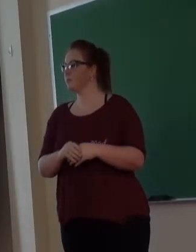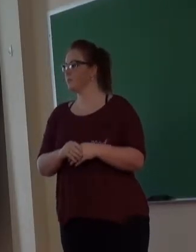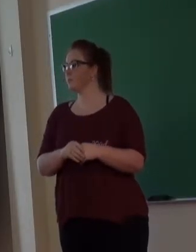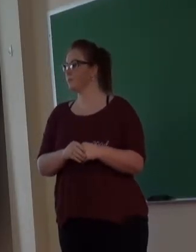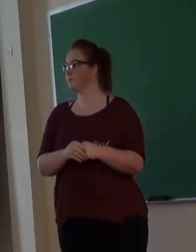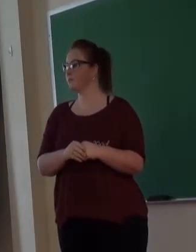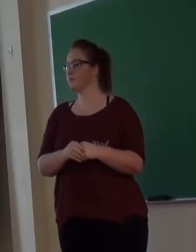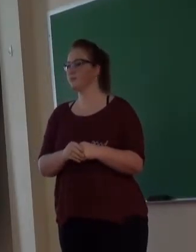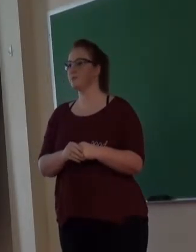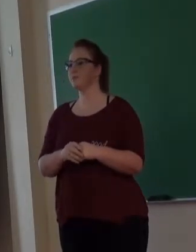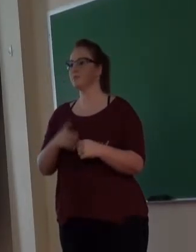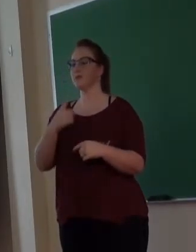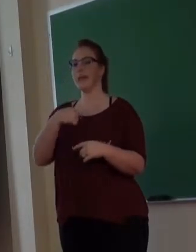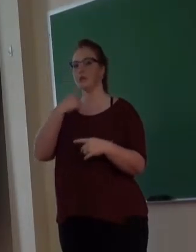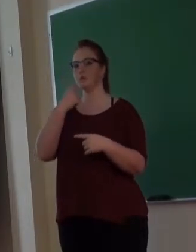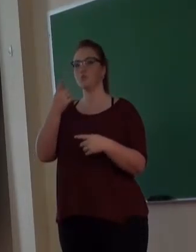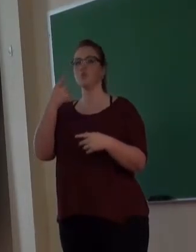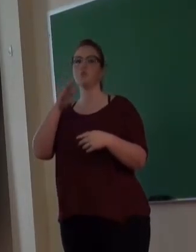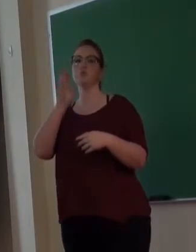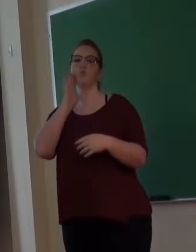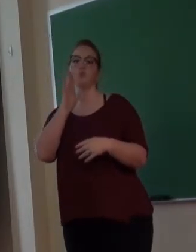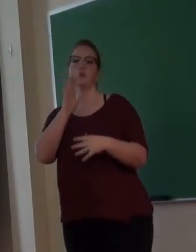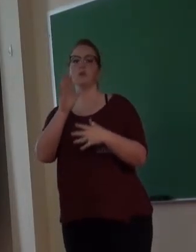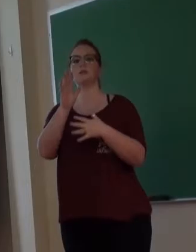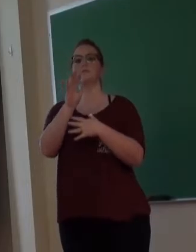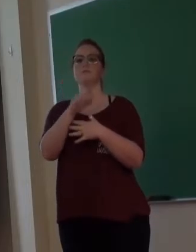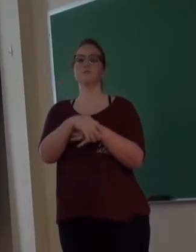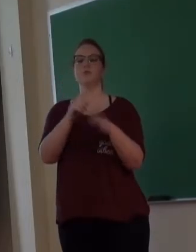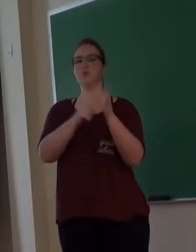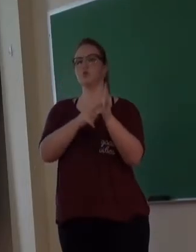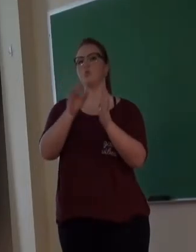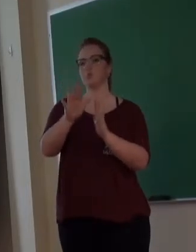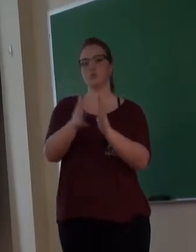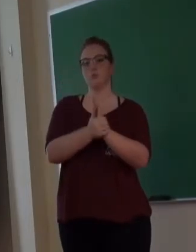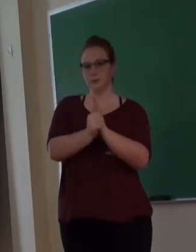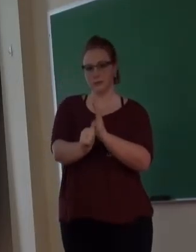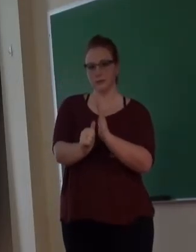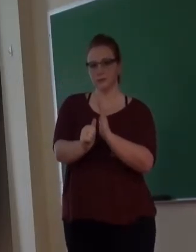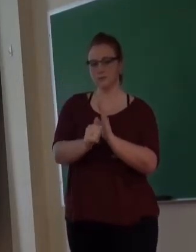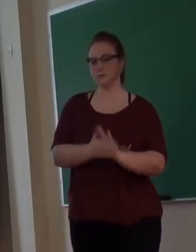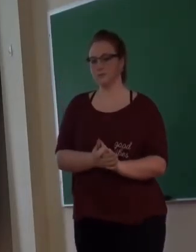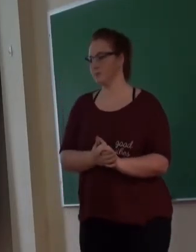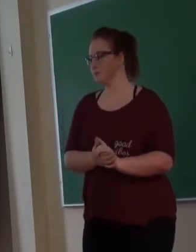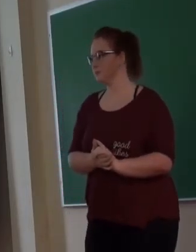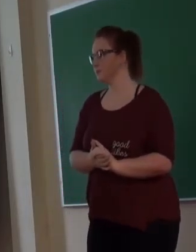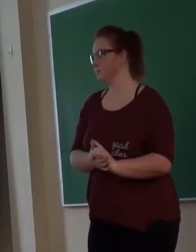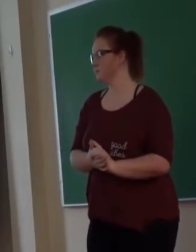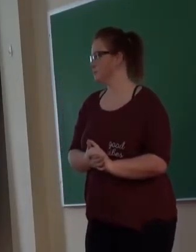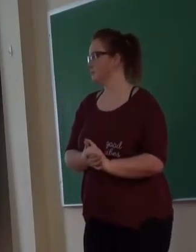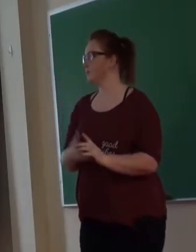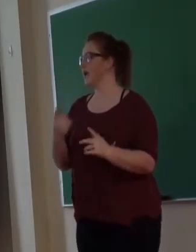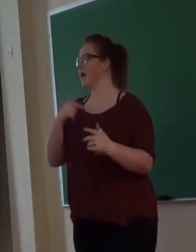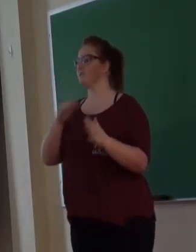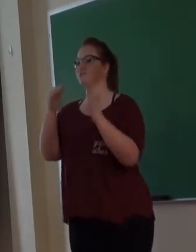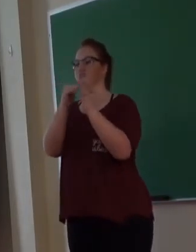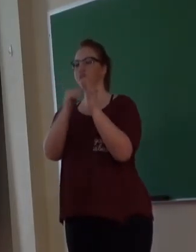I said that we were going to identify your skills, okay? And I have a list of, I don't know, 10, 12 skills up